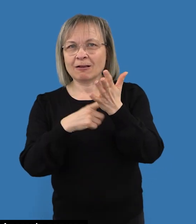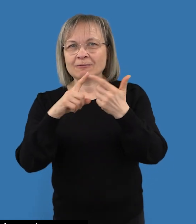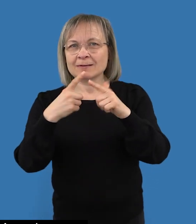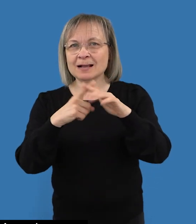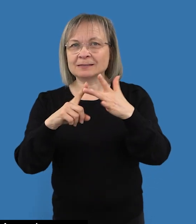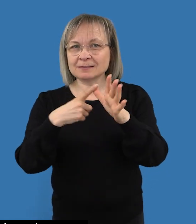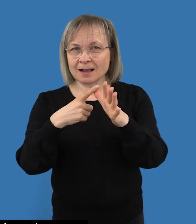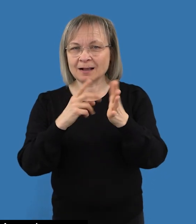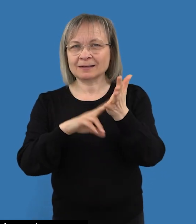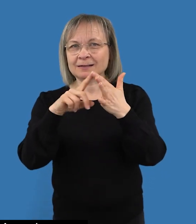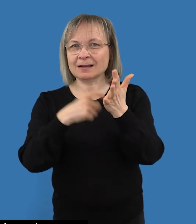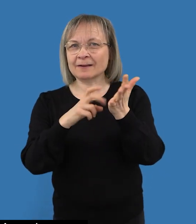Anorexia nervosa.